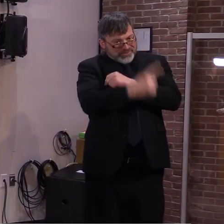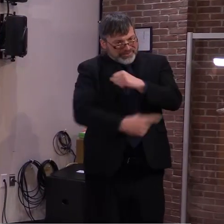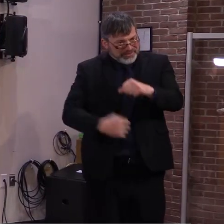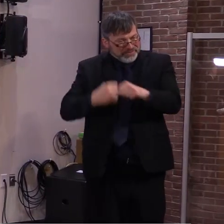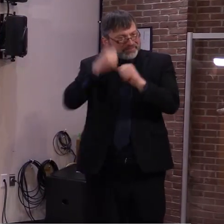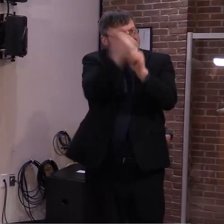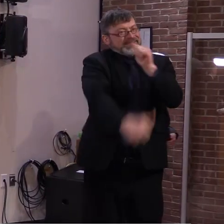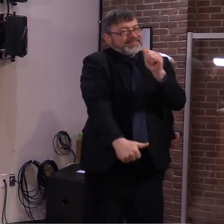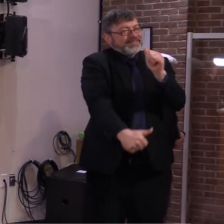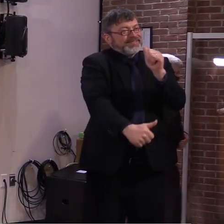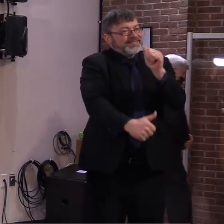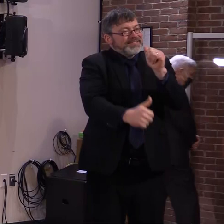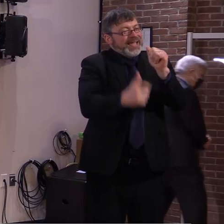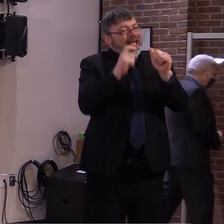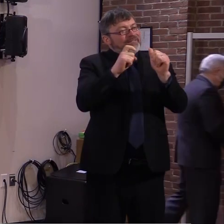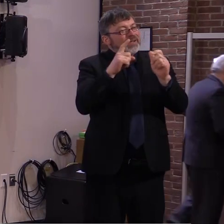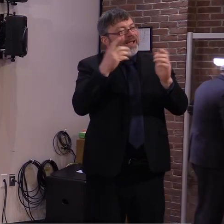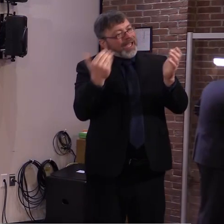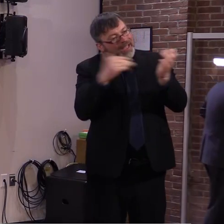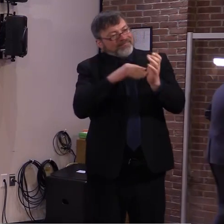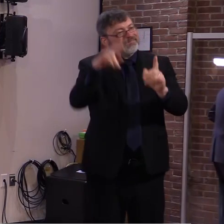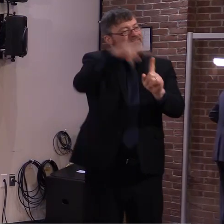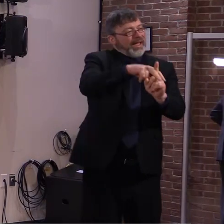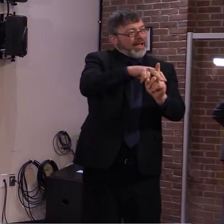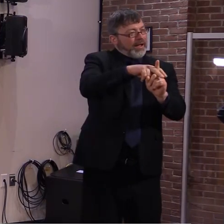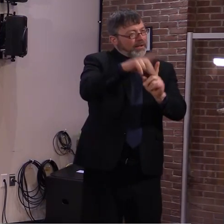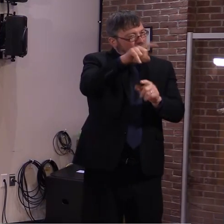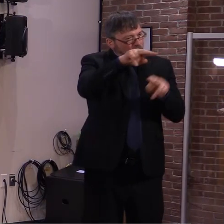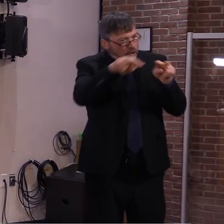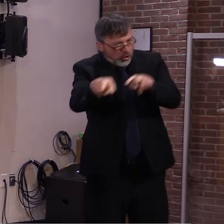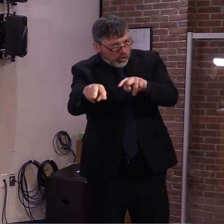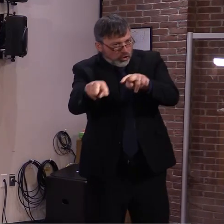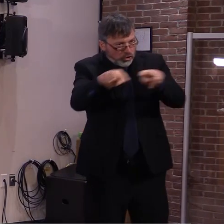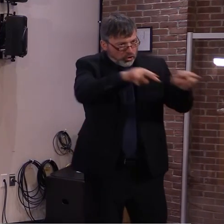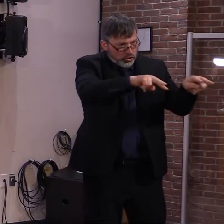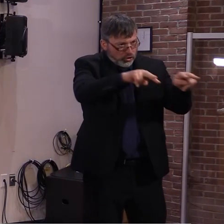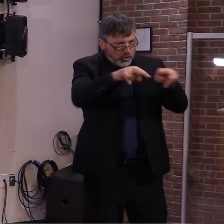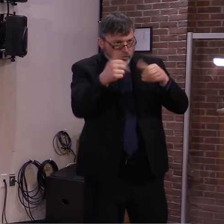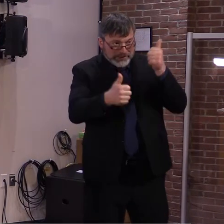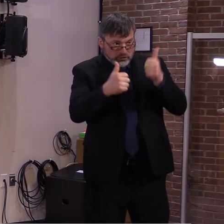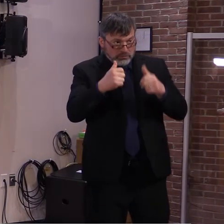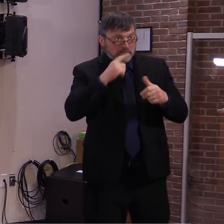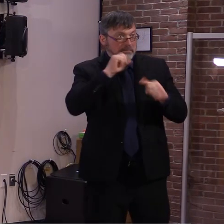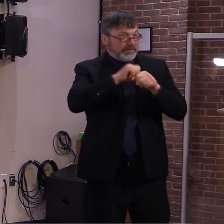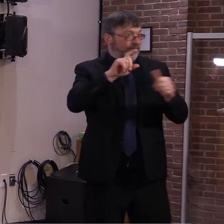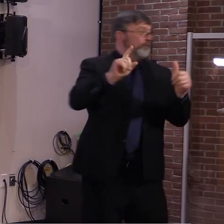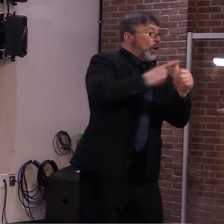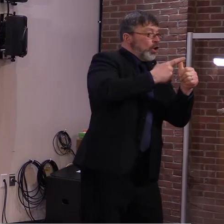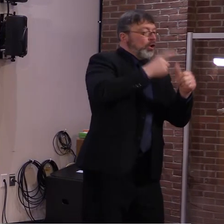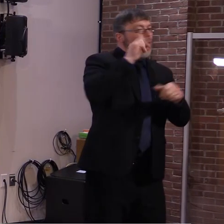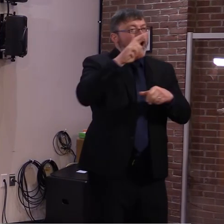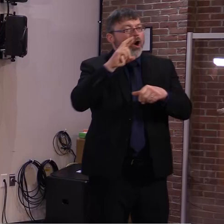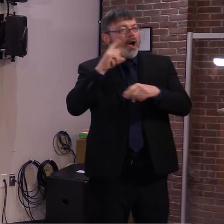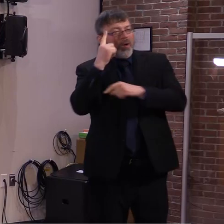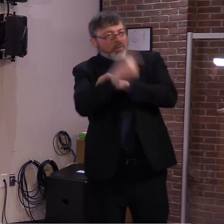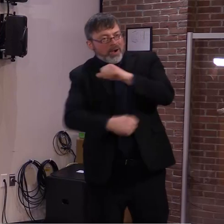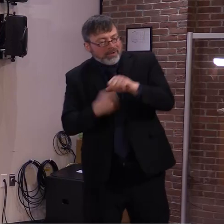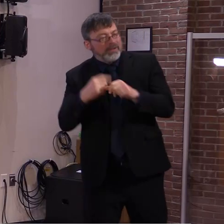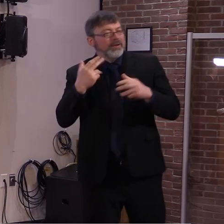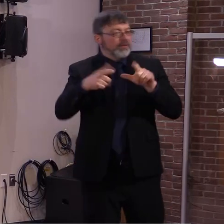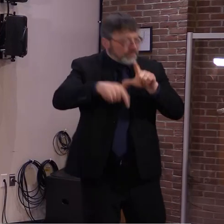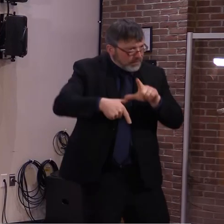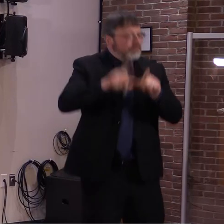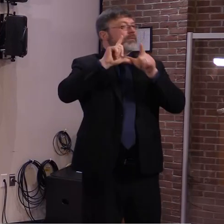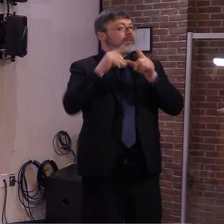reapplying for a new benefit year. So it doesn't necessarily mean it's a new individual completely. It could be